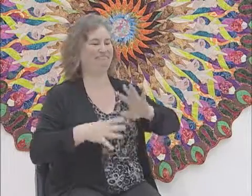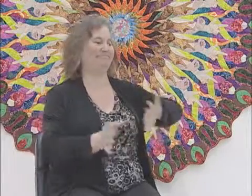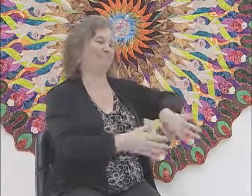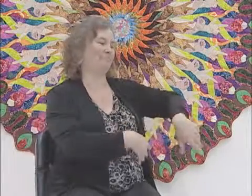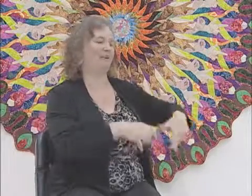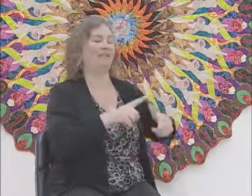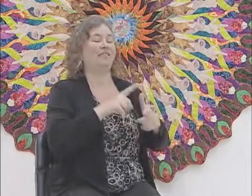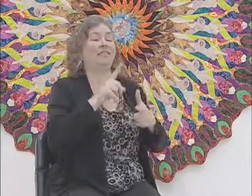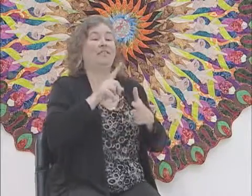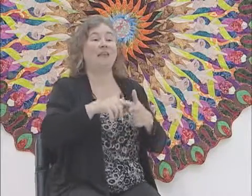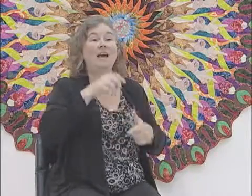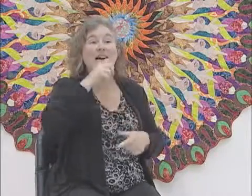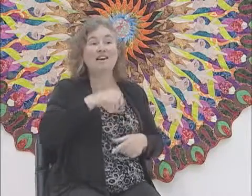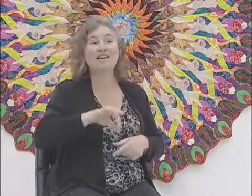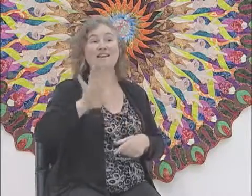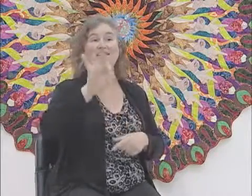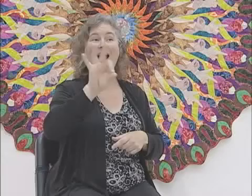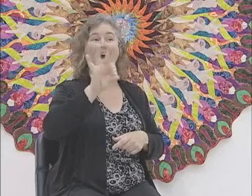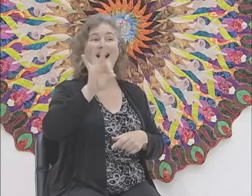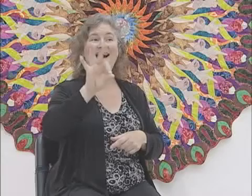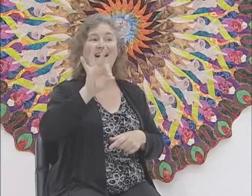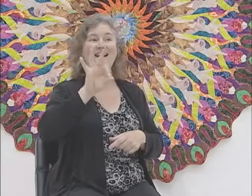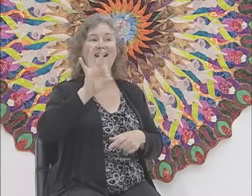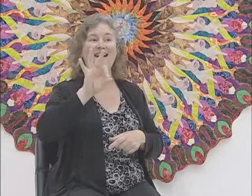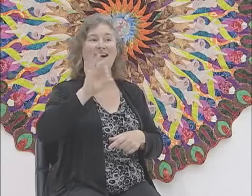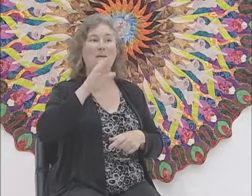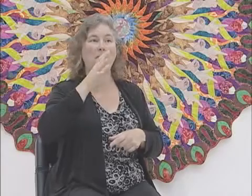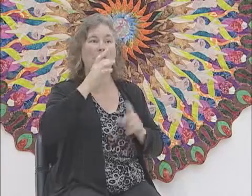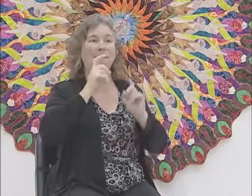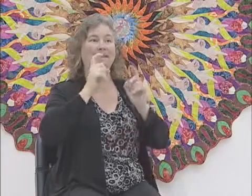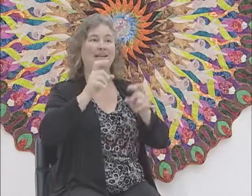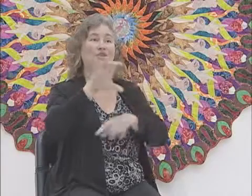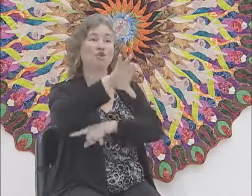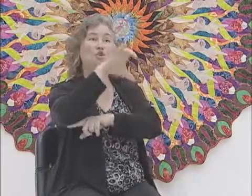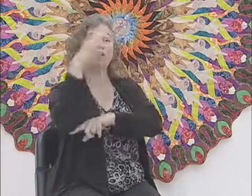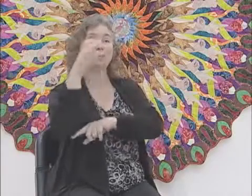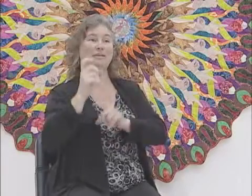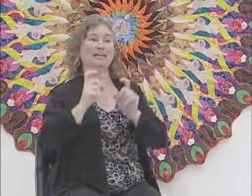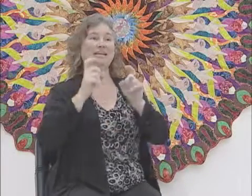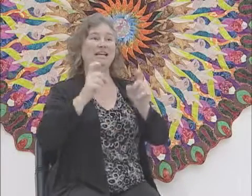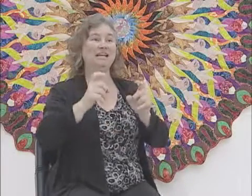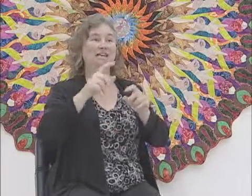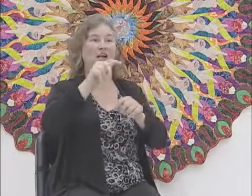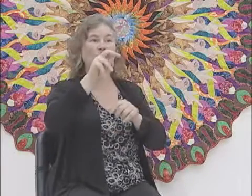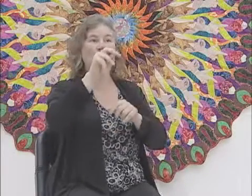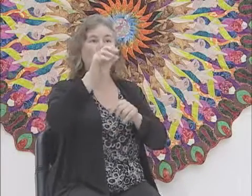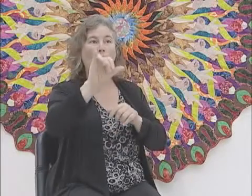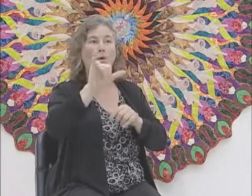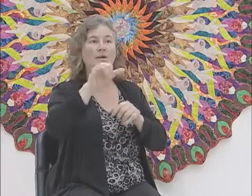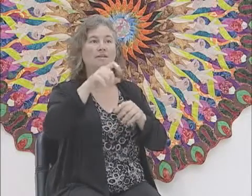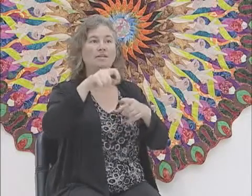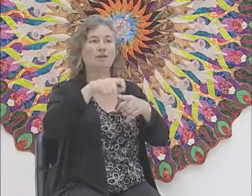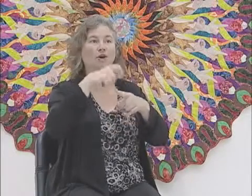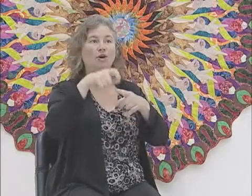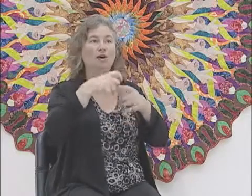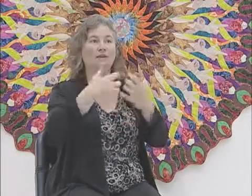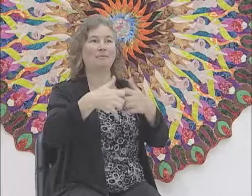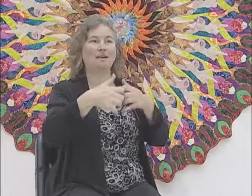accomplished seamstress. When I was 9 years old, for Christmas, my mother gave me a toy sewing